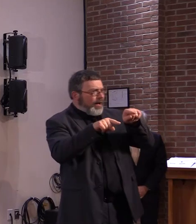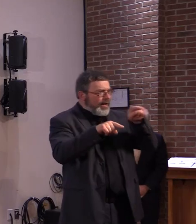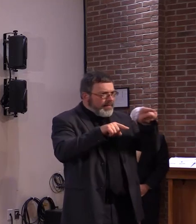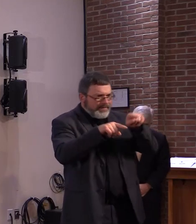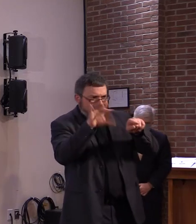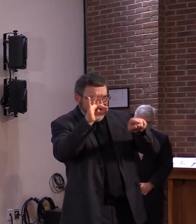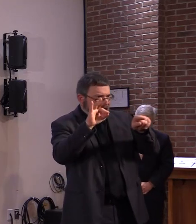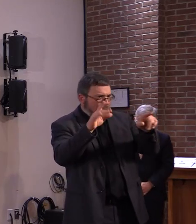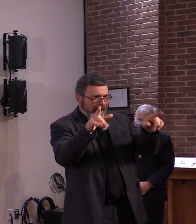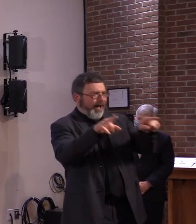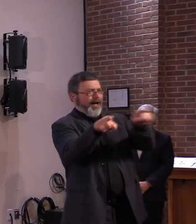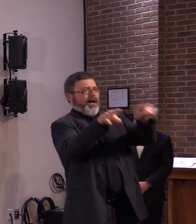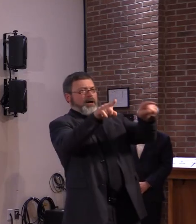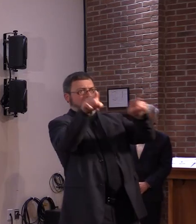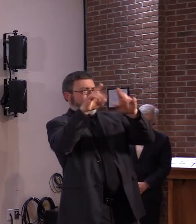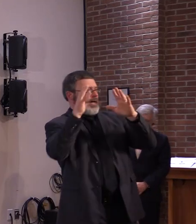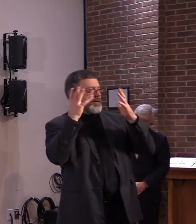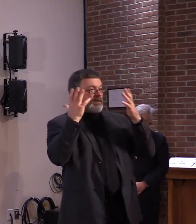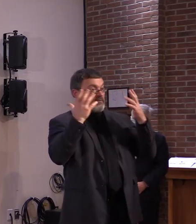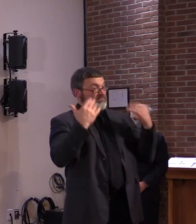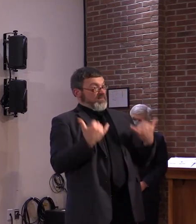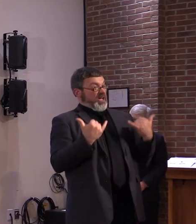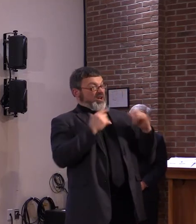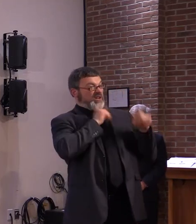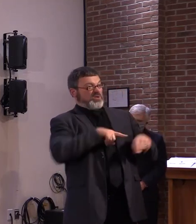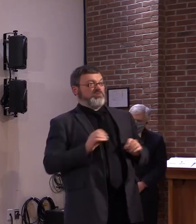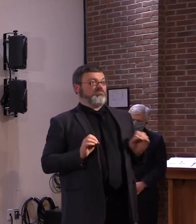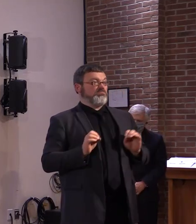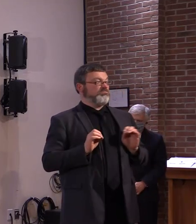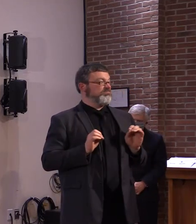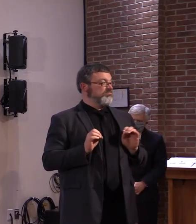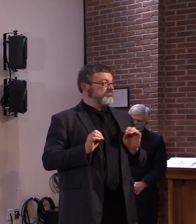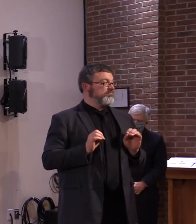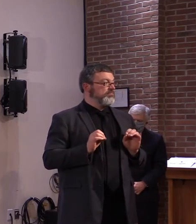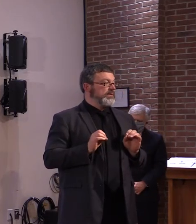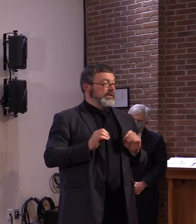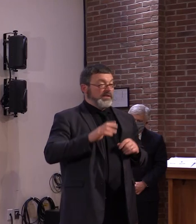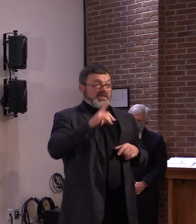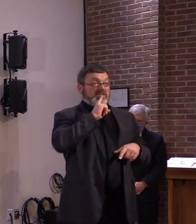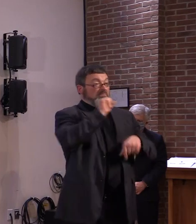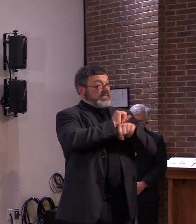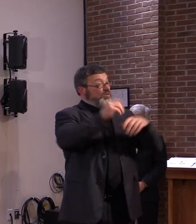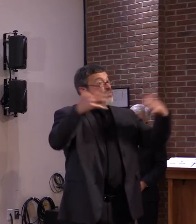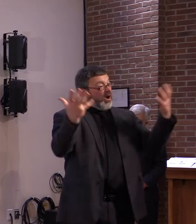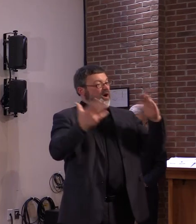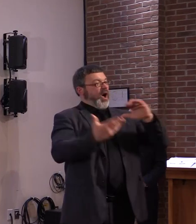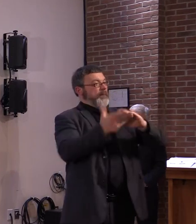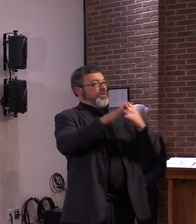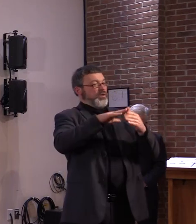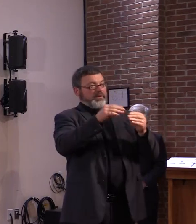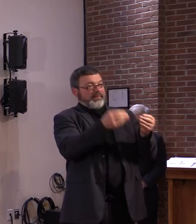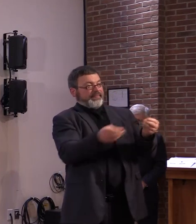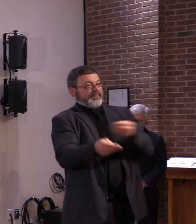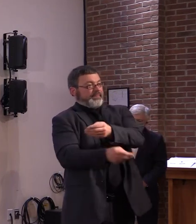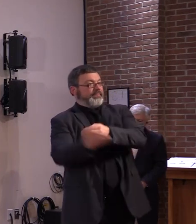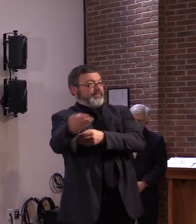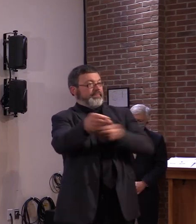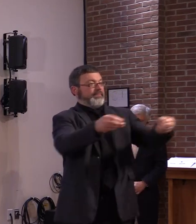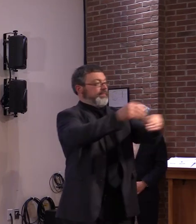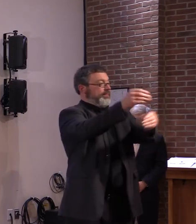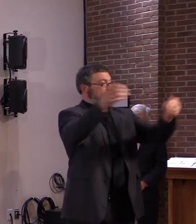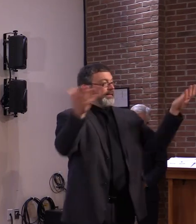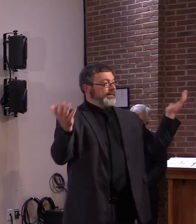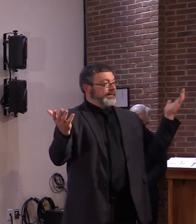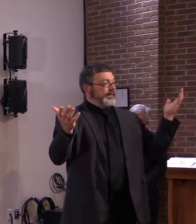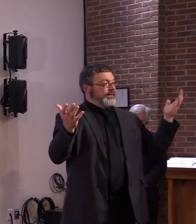them. So there is community transmission. We have also found that in Essex County, on the